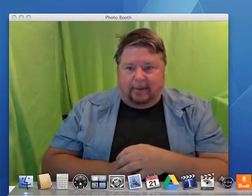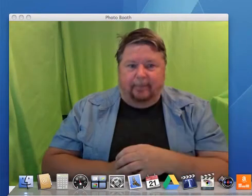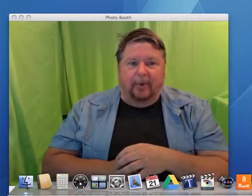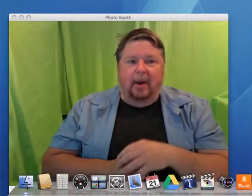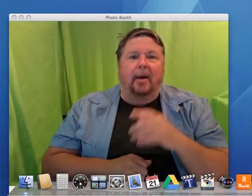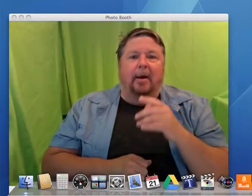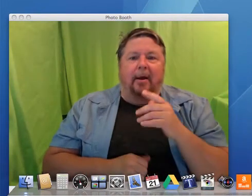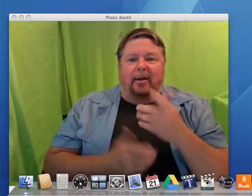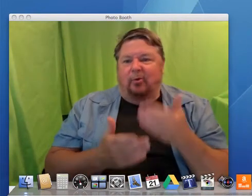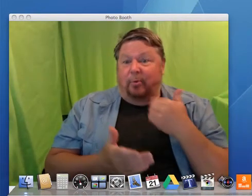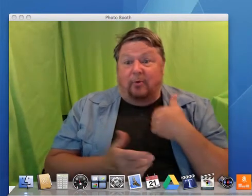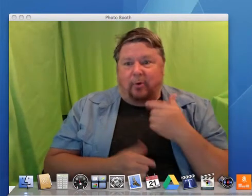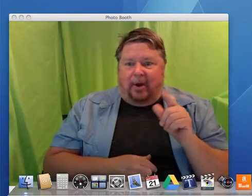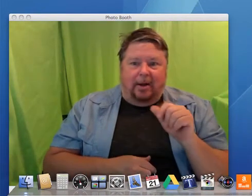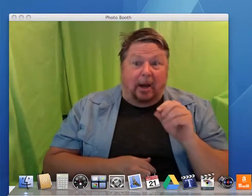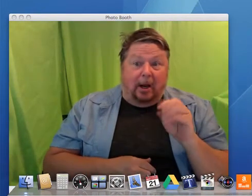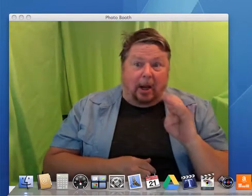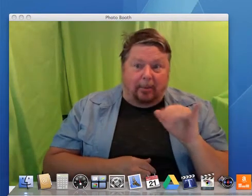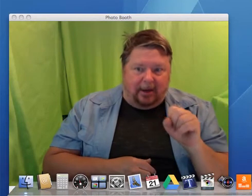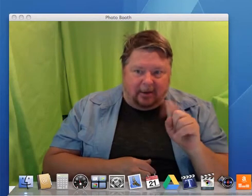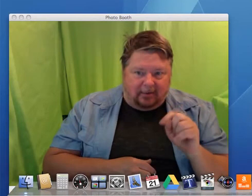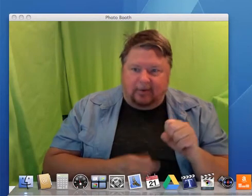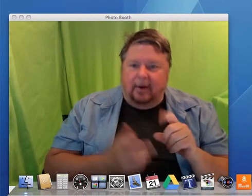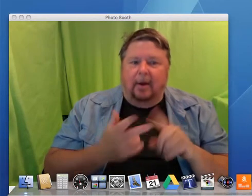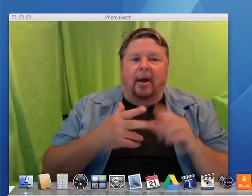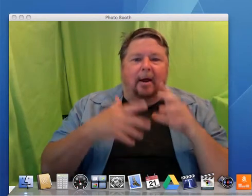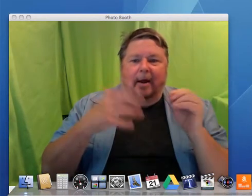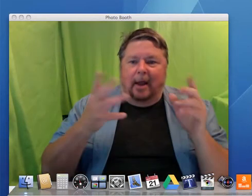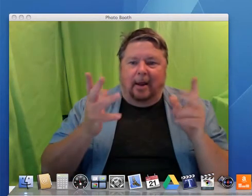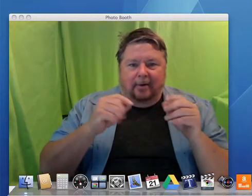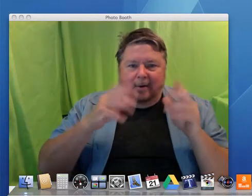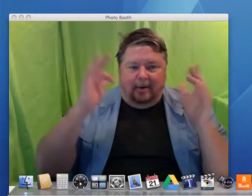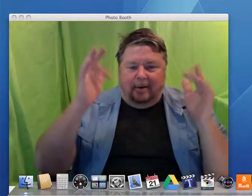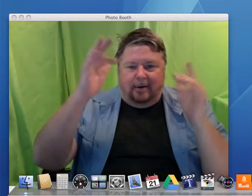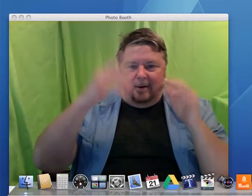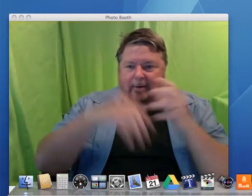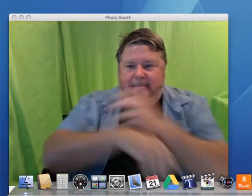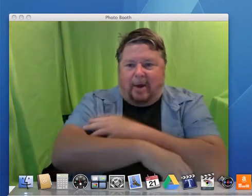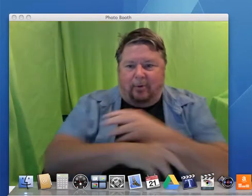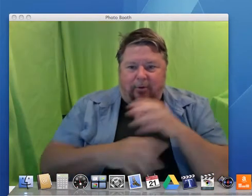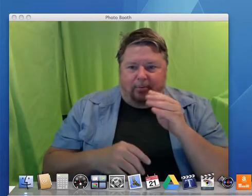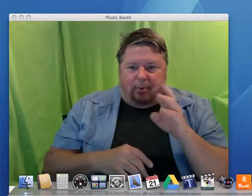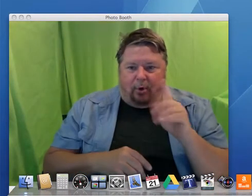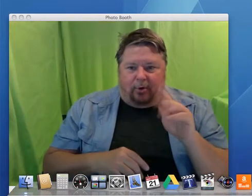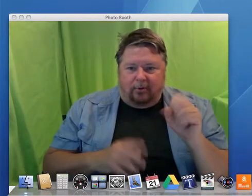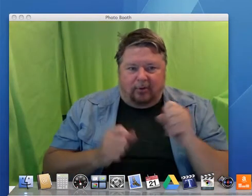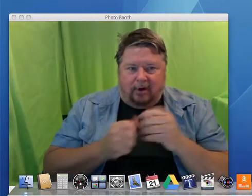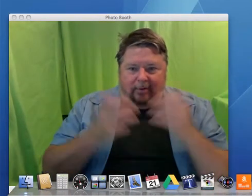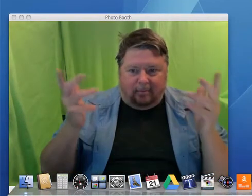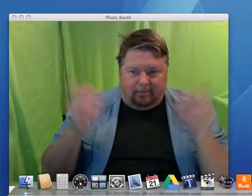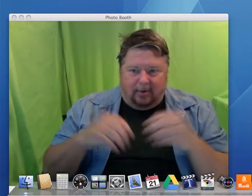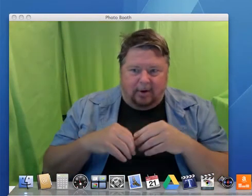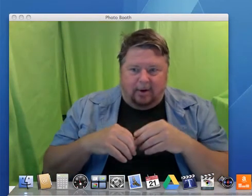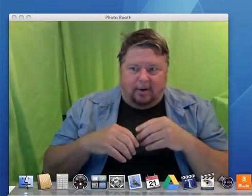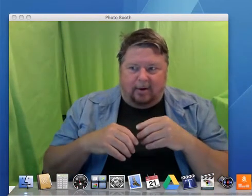D.C. This was before you had lobbyists and power brokers